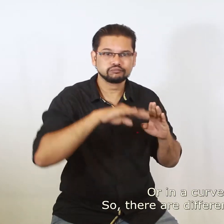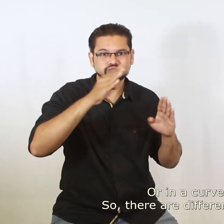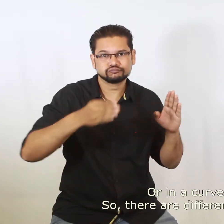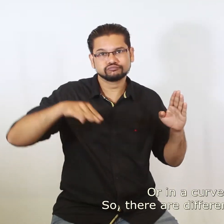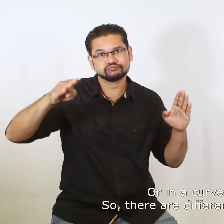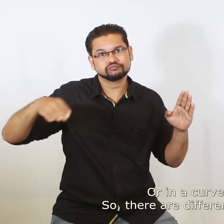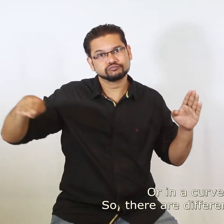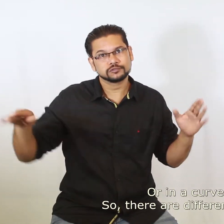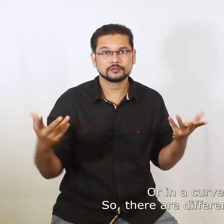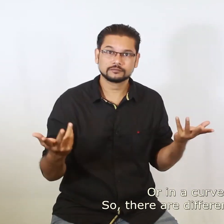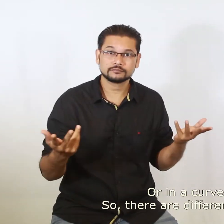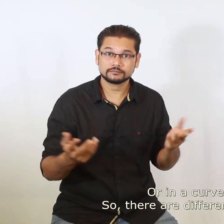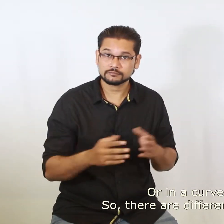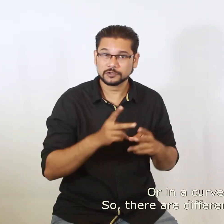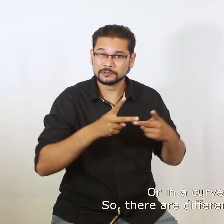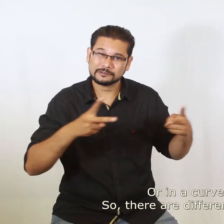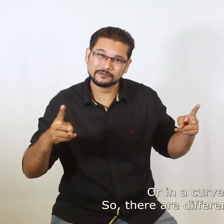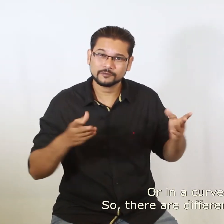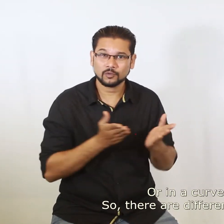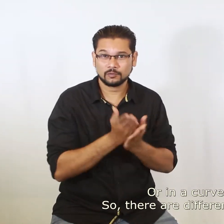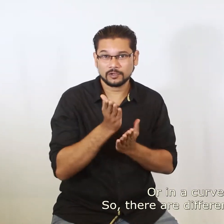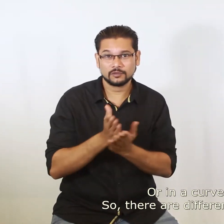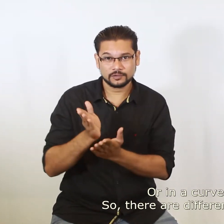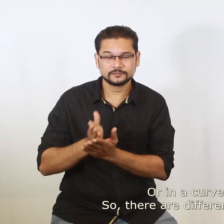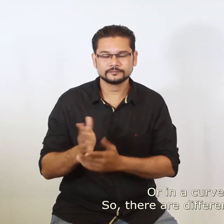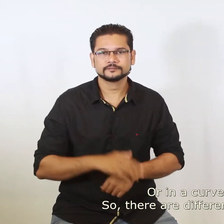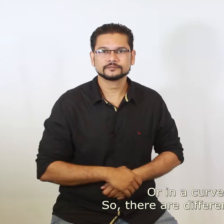or in a curve. So, there are different types.